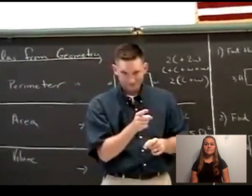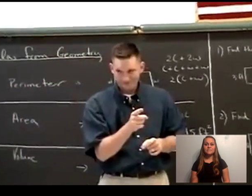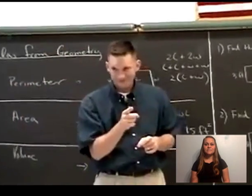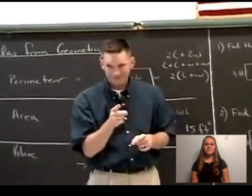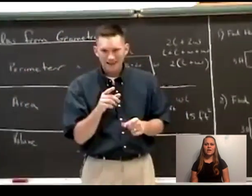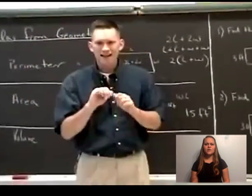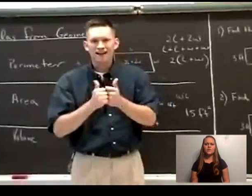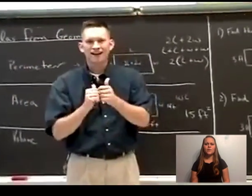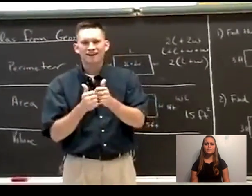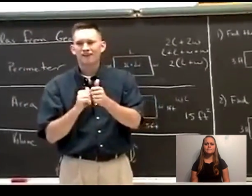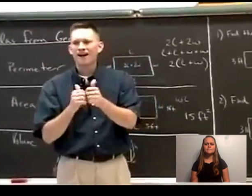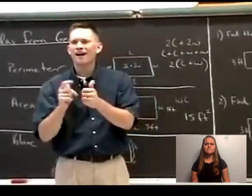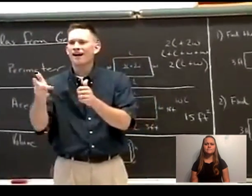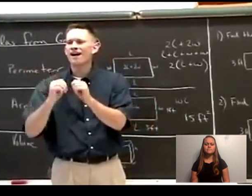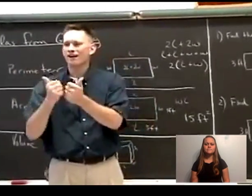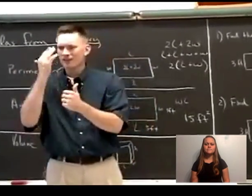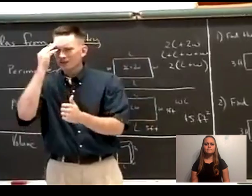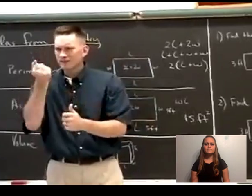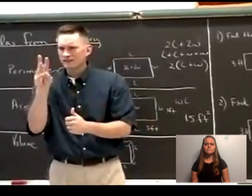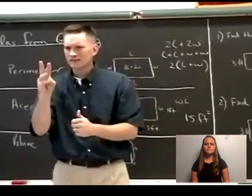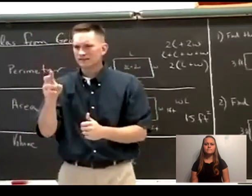16? How do you know?